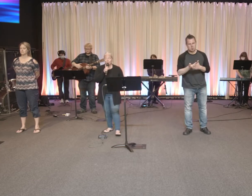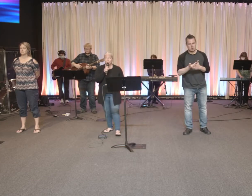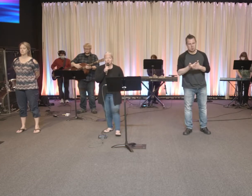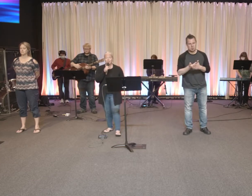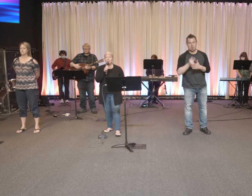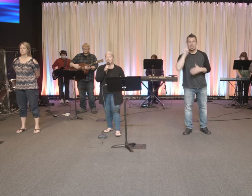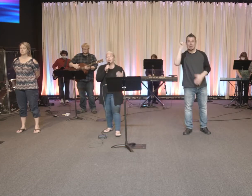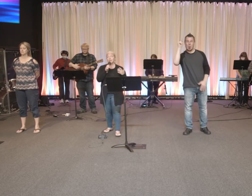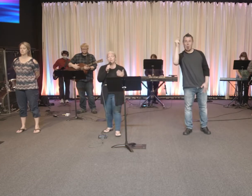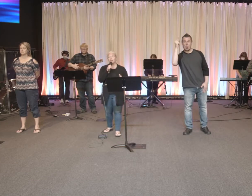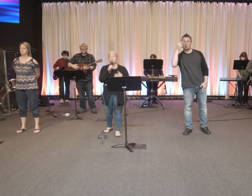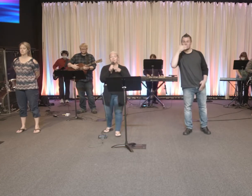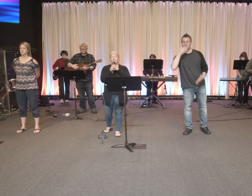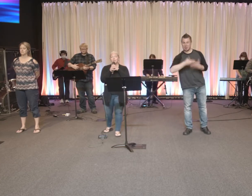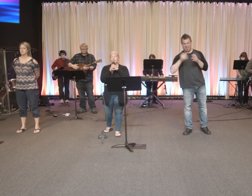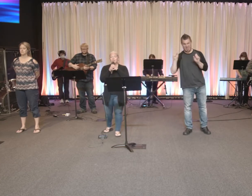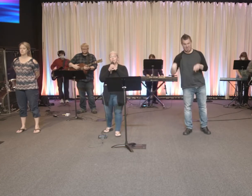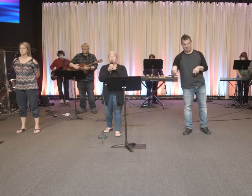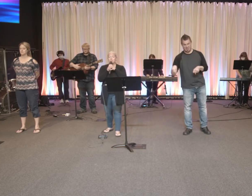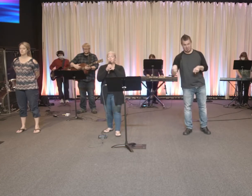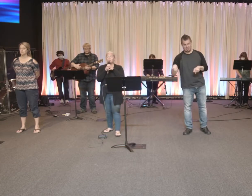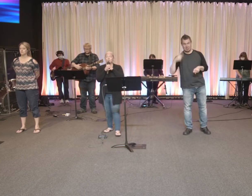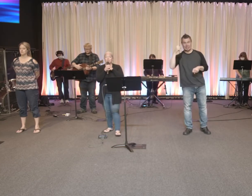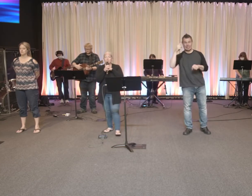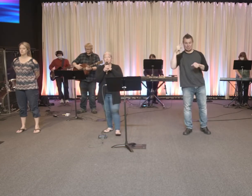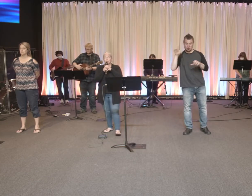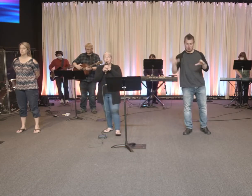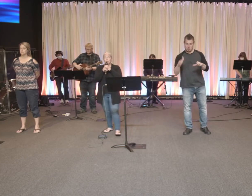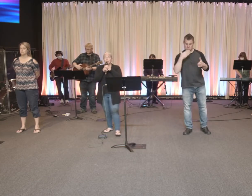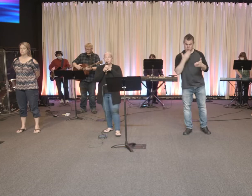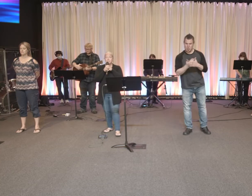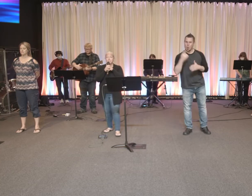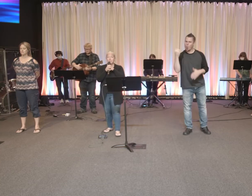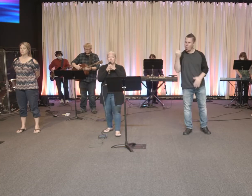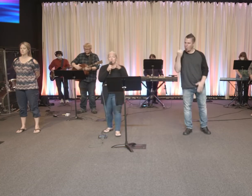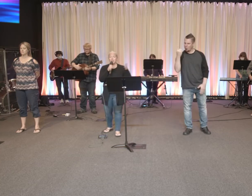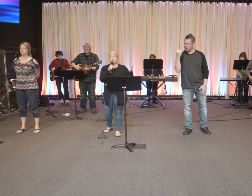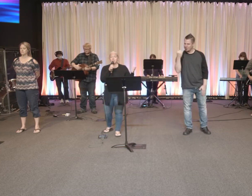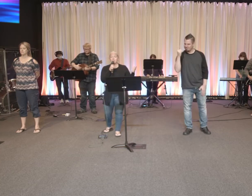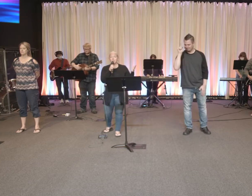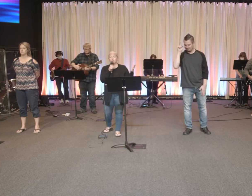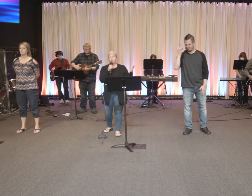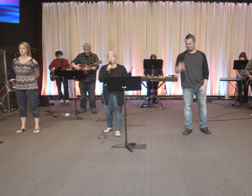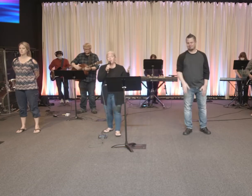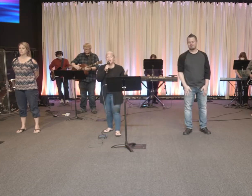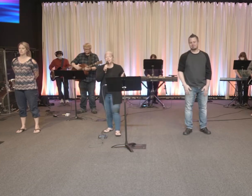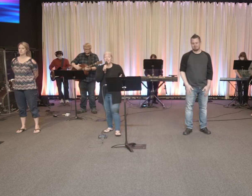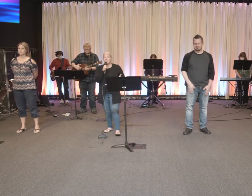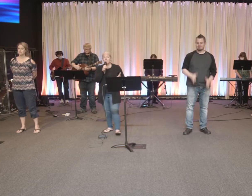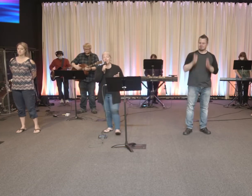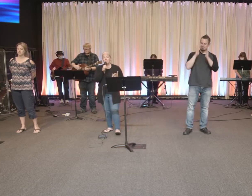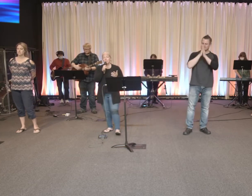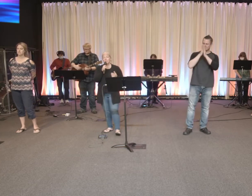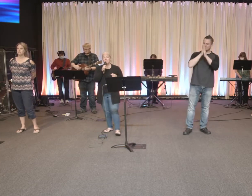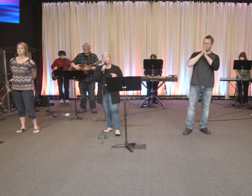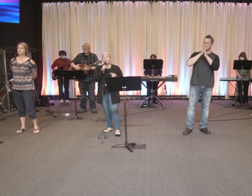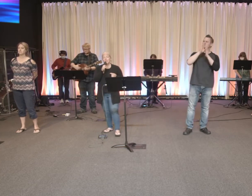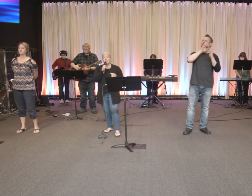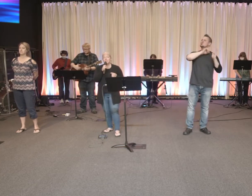only be good, and he can only do good. And so, Lord, for the ways that we might